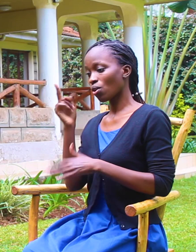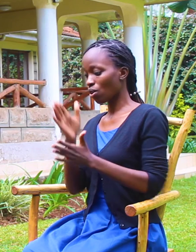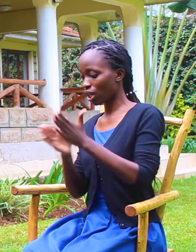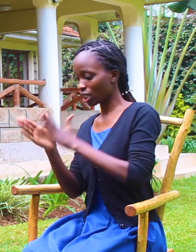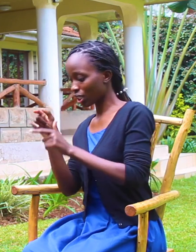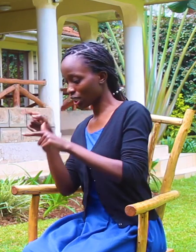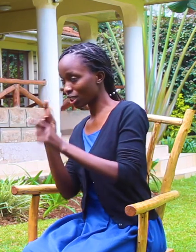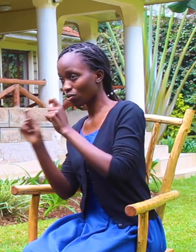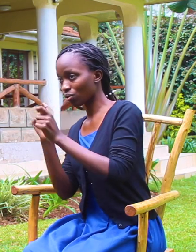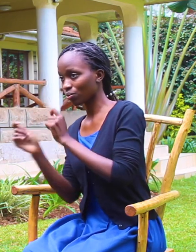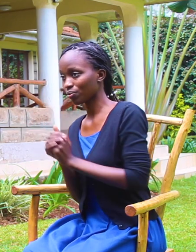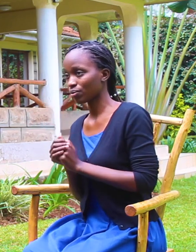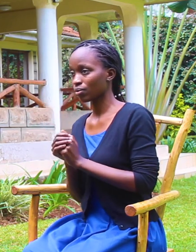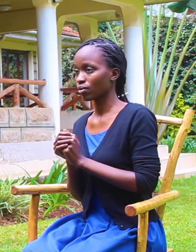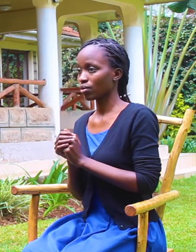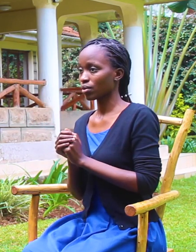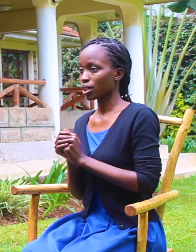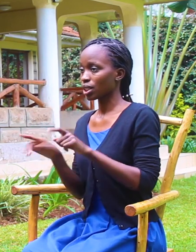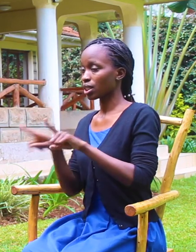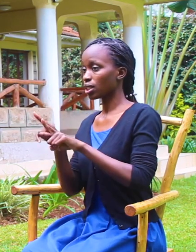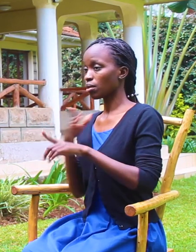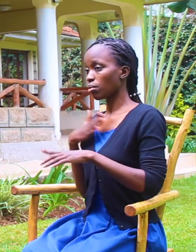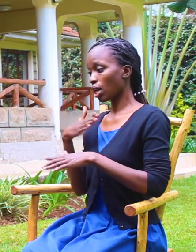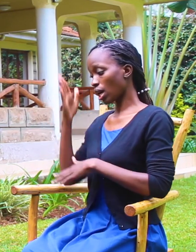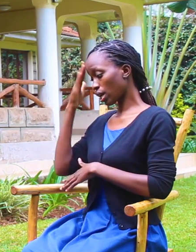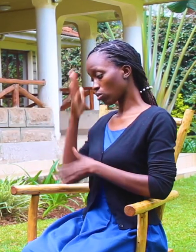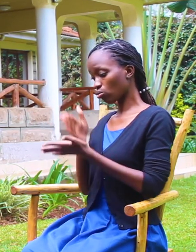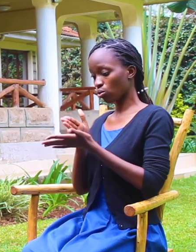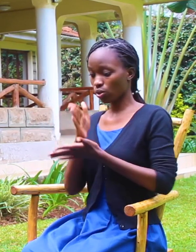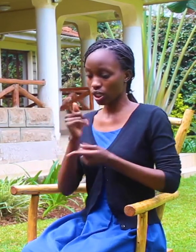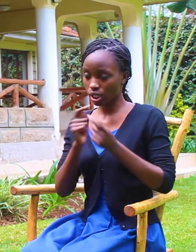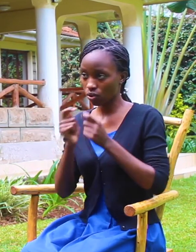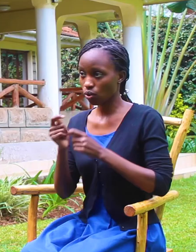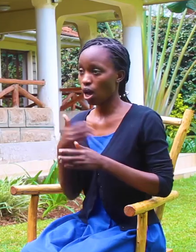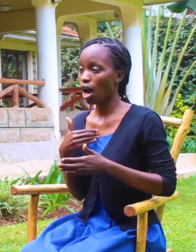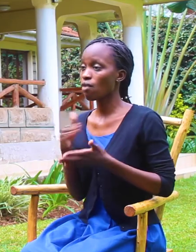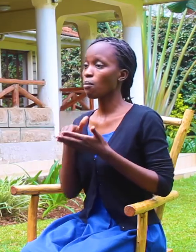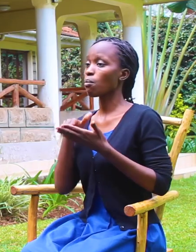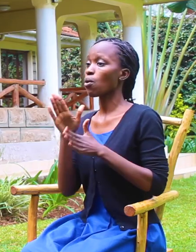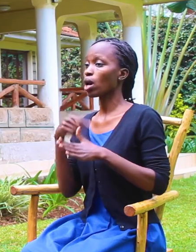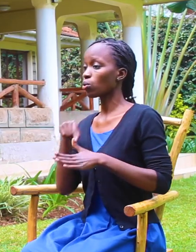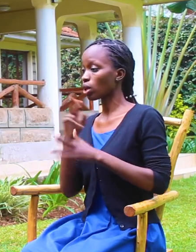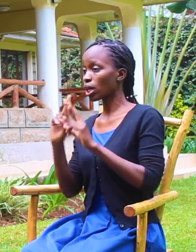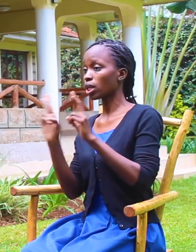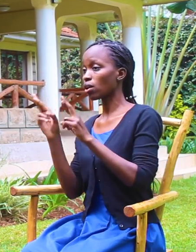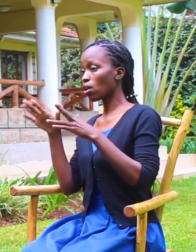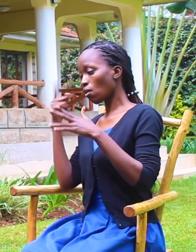forum. And I know through this forum, there'll be more. And we are ready for those people who want to